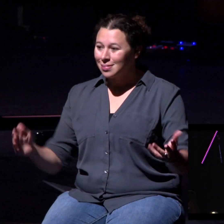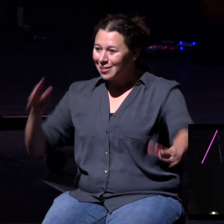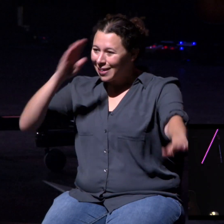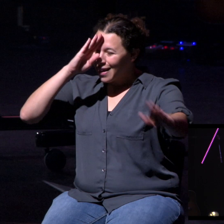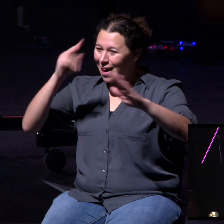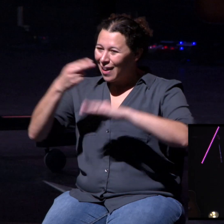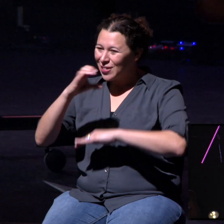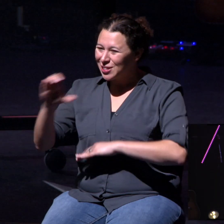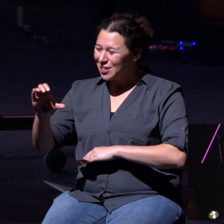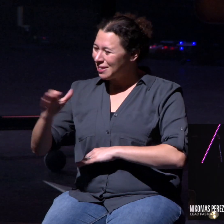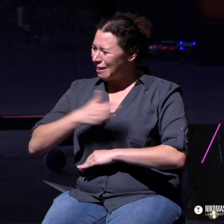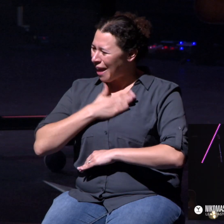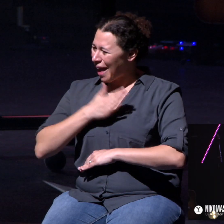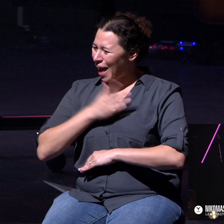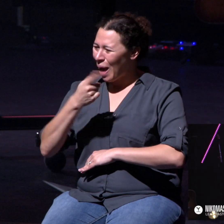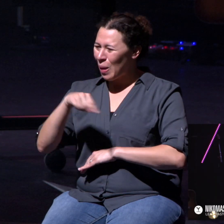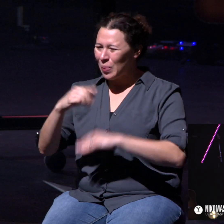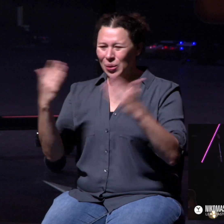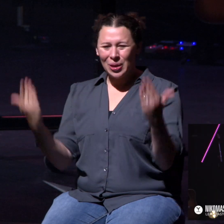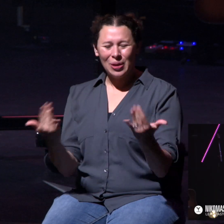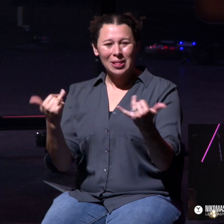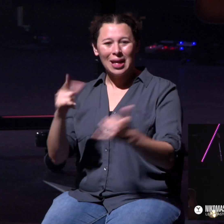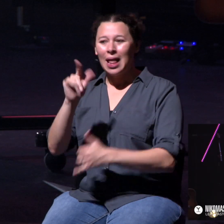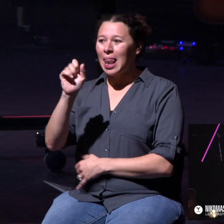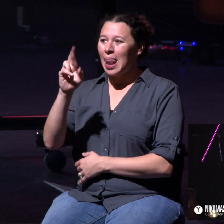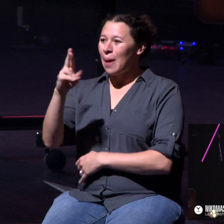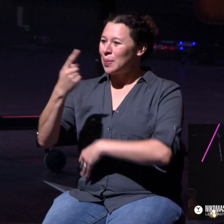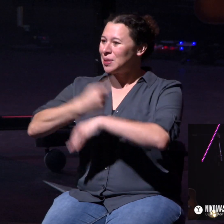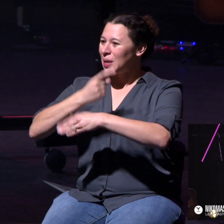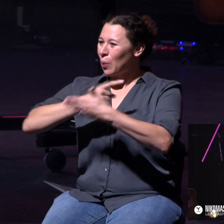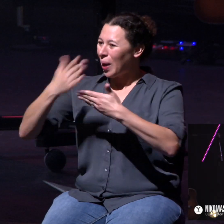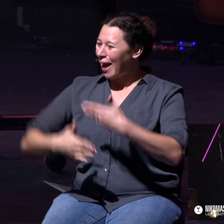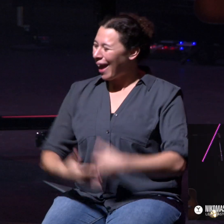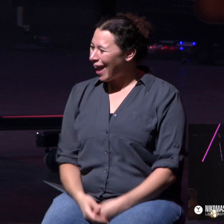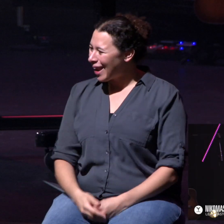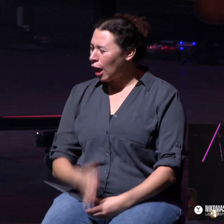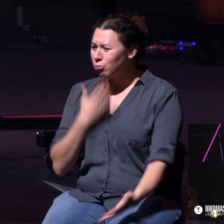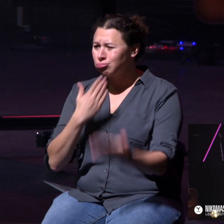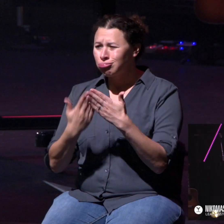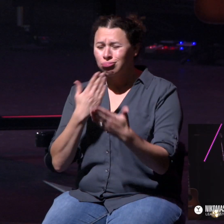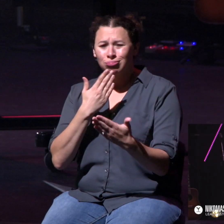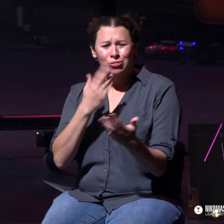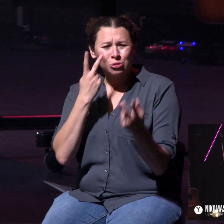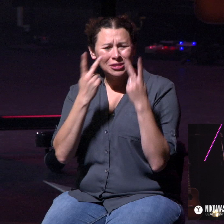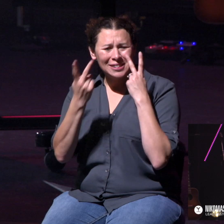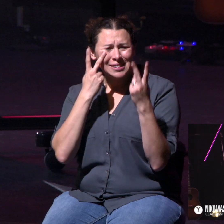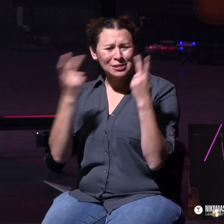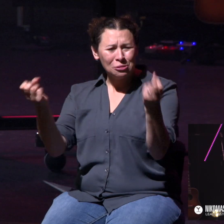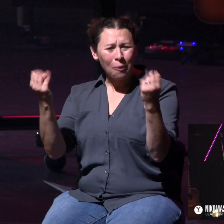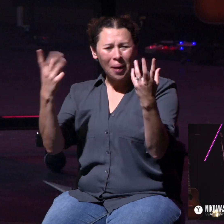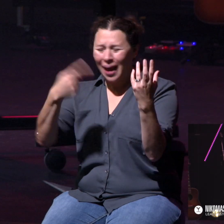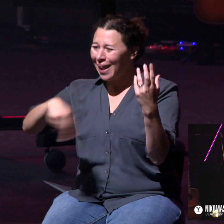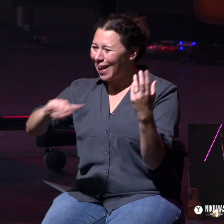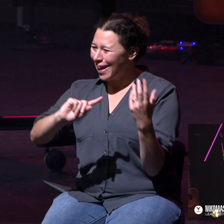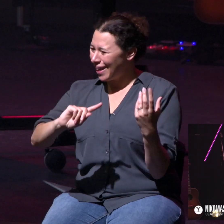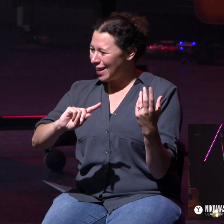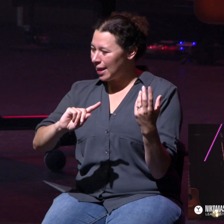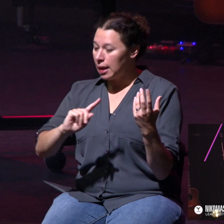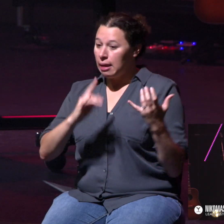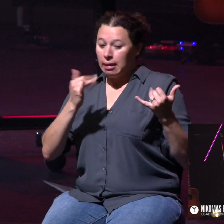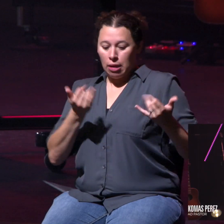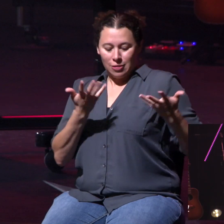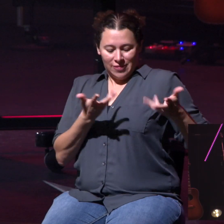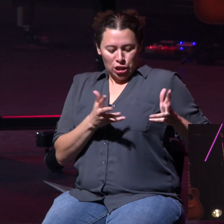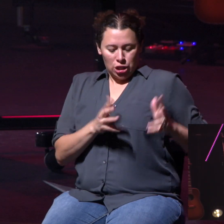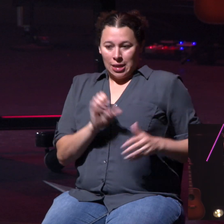Hey, Harvester, I am so glad you are here on this Labor Day weekend. It is so good to see so many of you here. We are wrapping up a series that